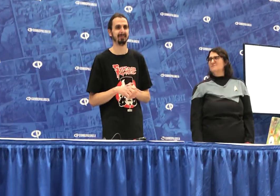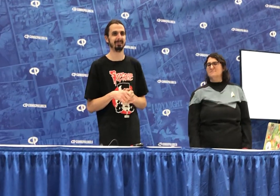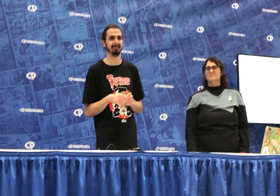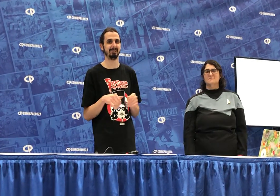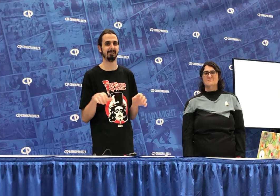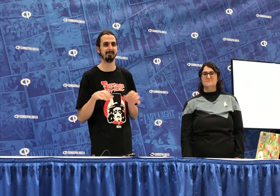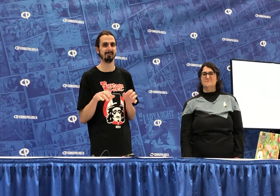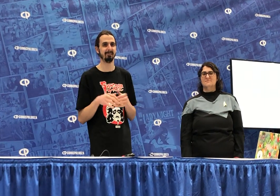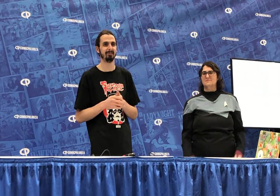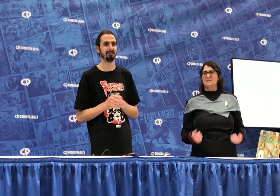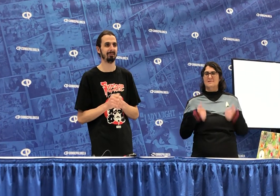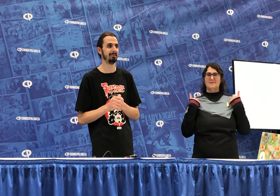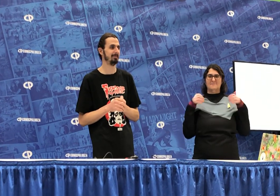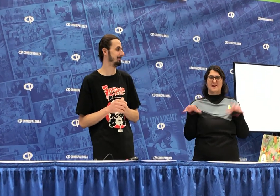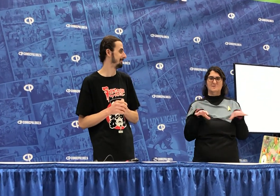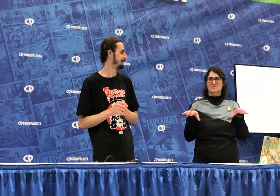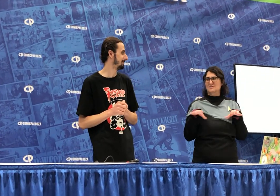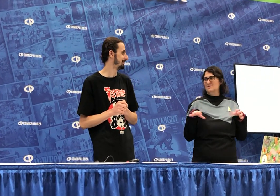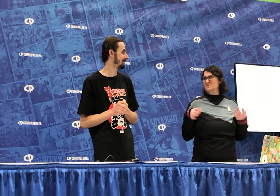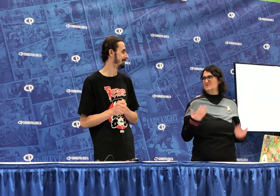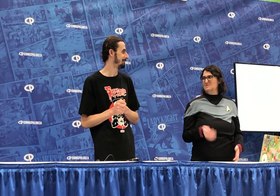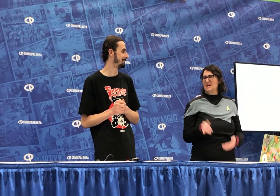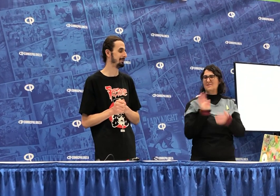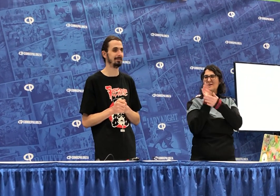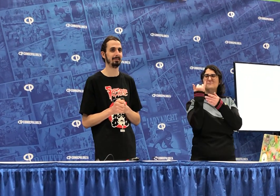live action. Good question, live action.